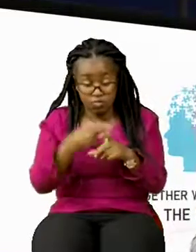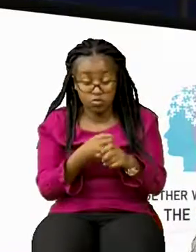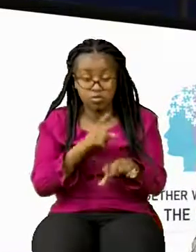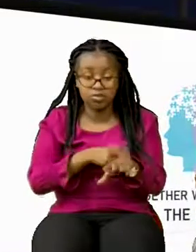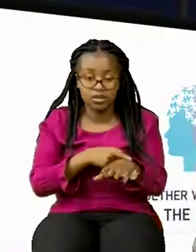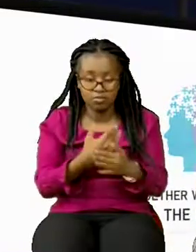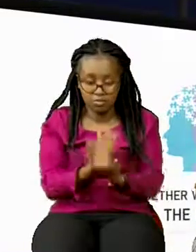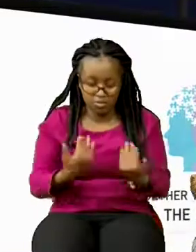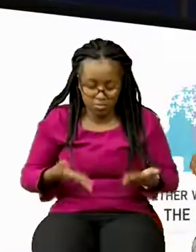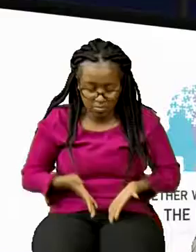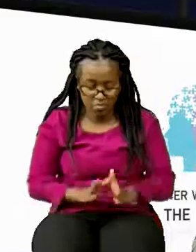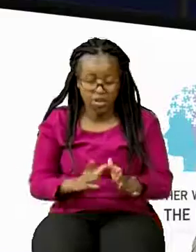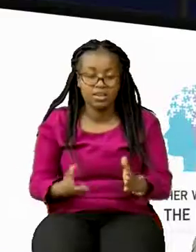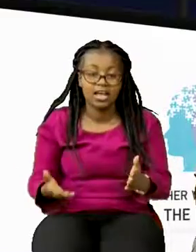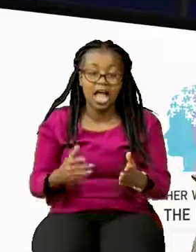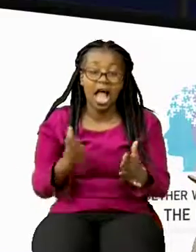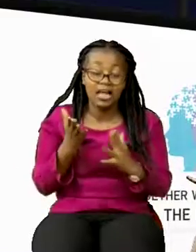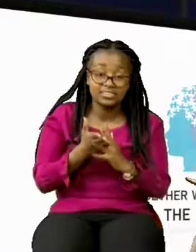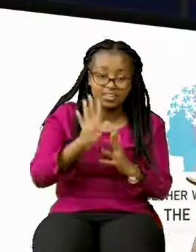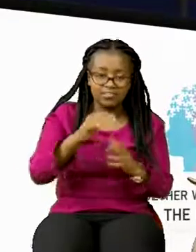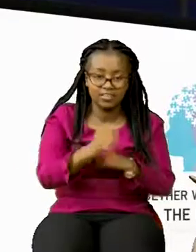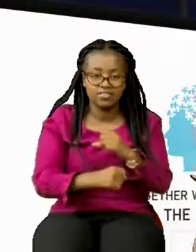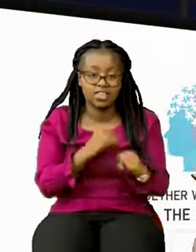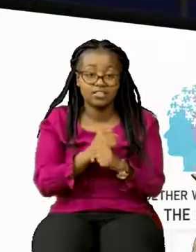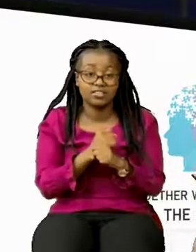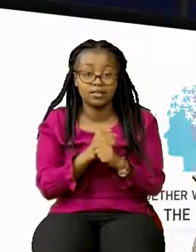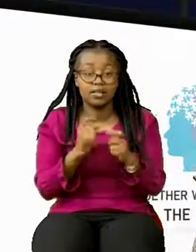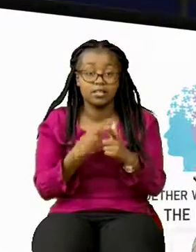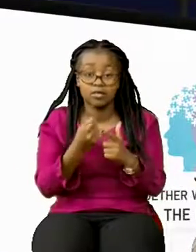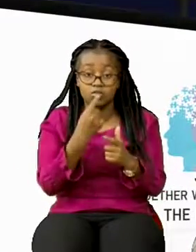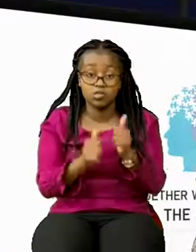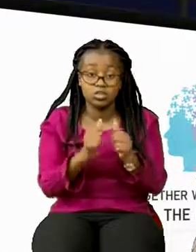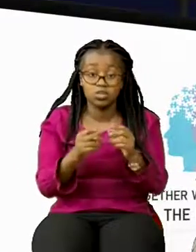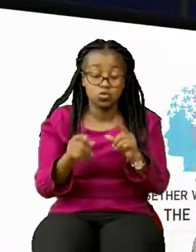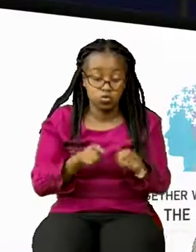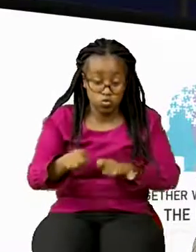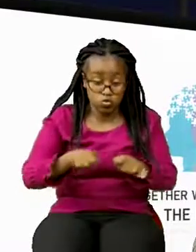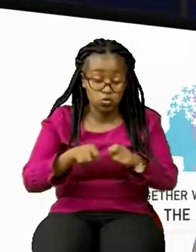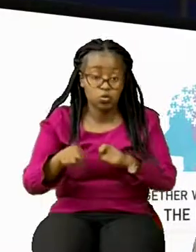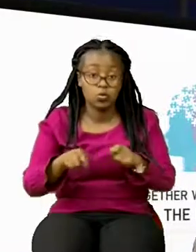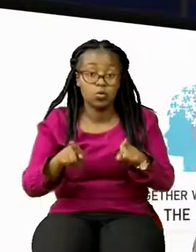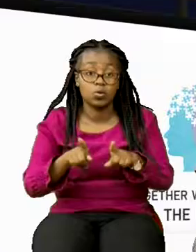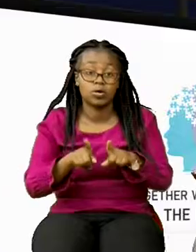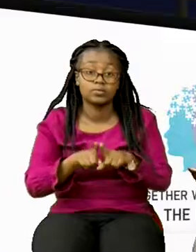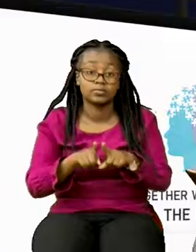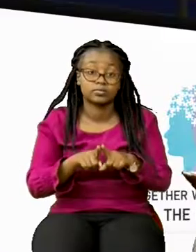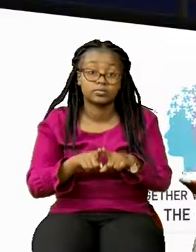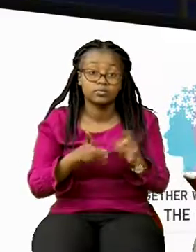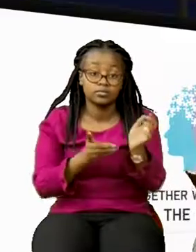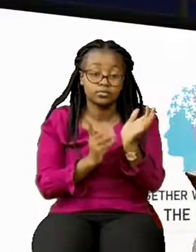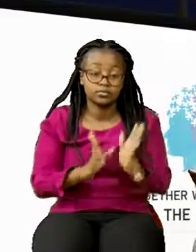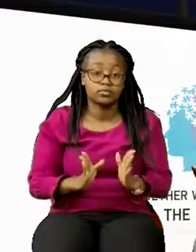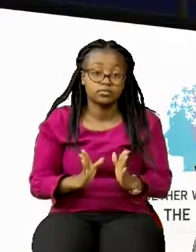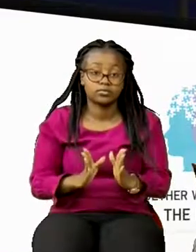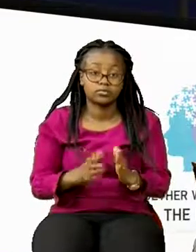is born until 5 years, and then there are medications that are there to control the seizures, and the neurologists are the ones who are